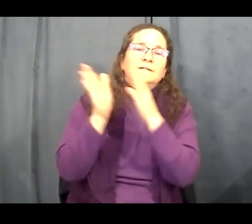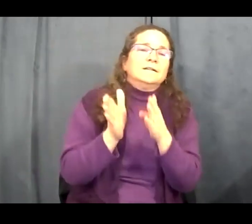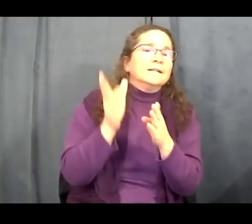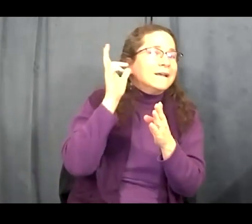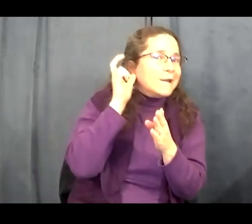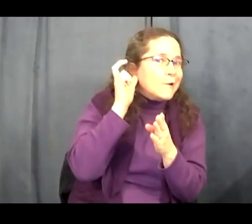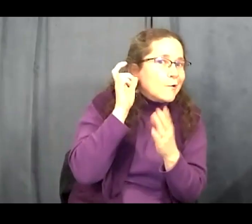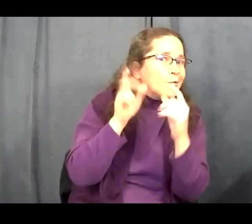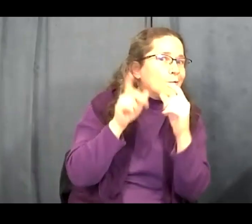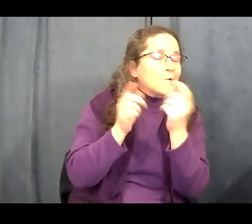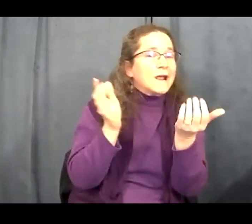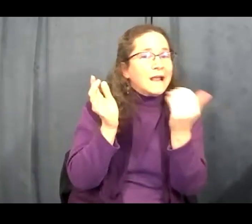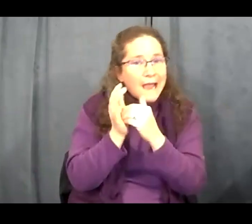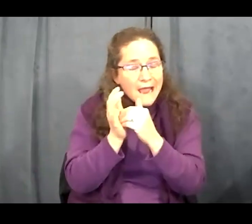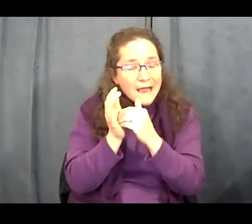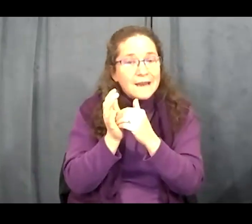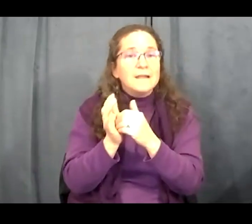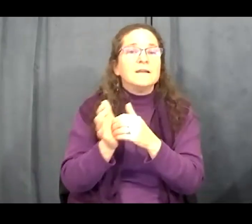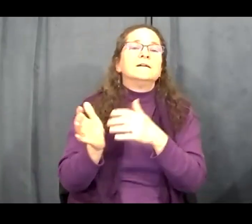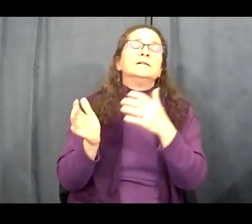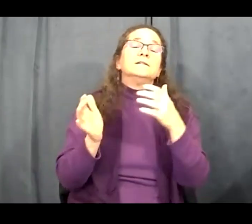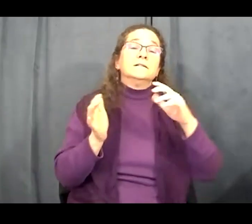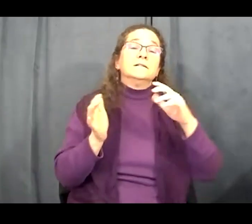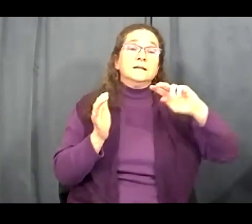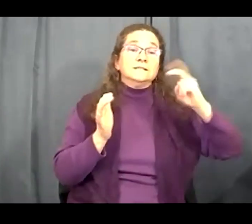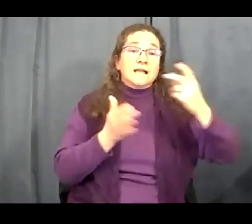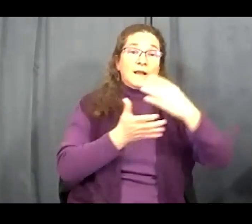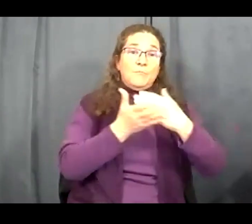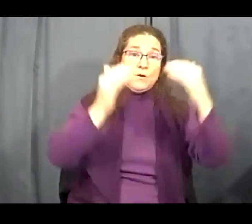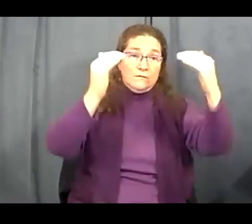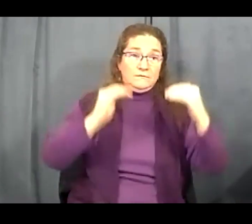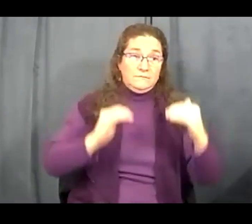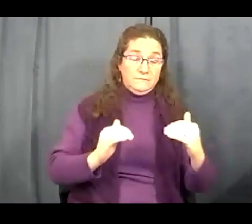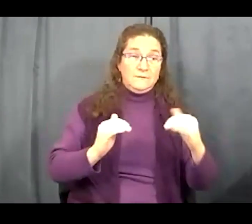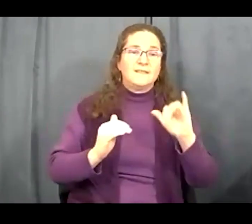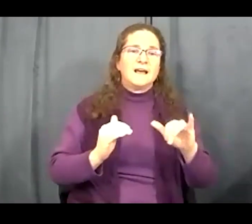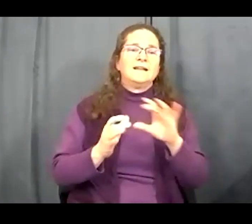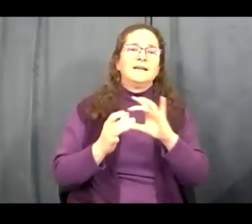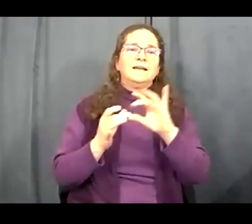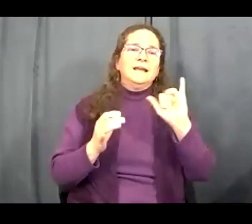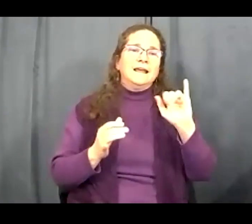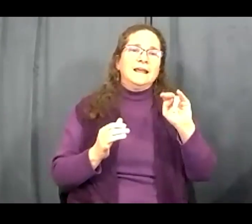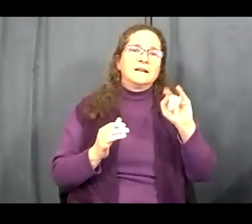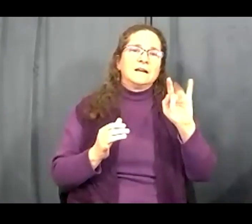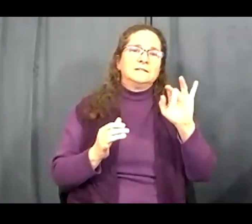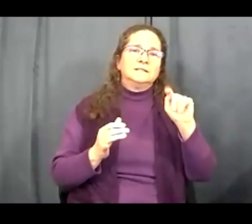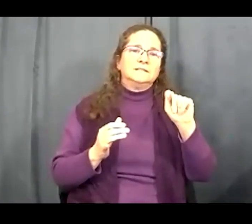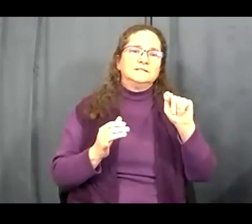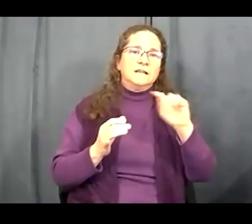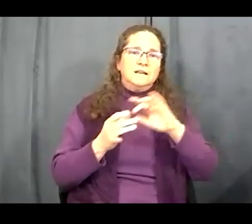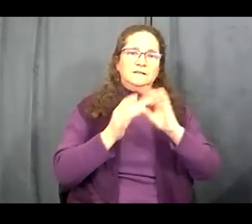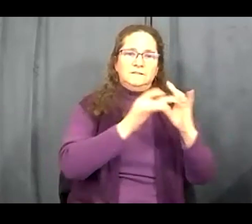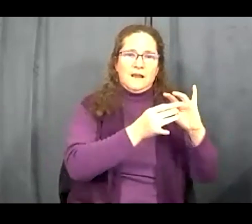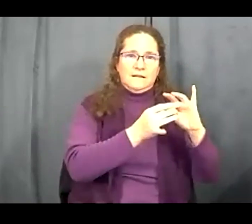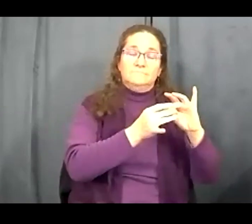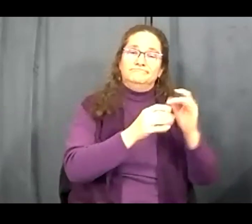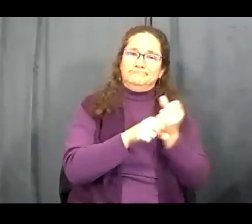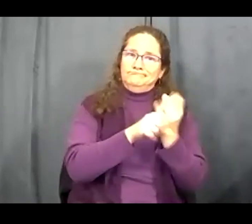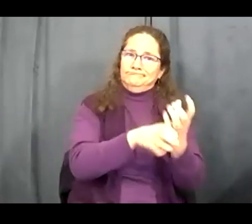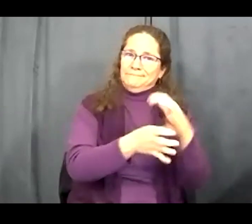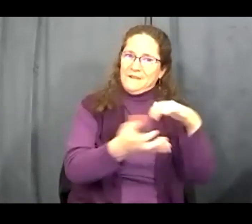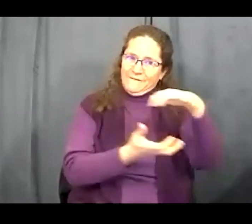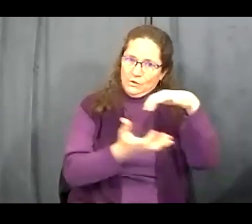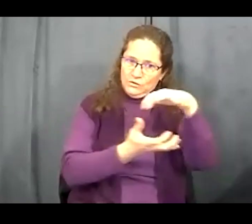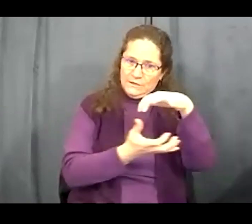word, depending on your chain. The second part would be an inconsistent chain format, which confuses the learner. You'll see